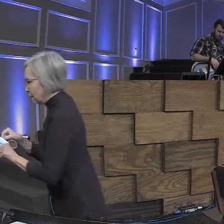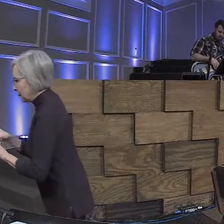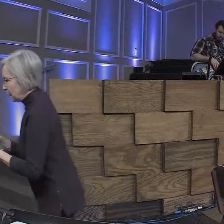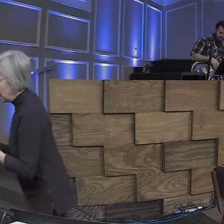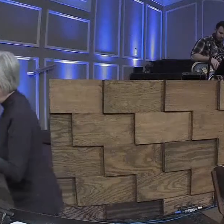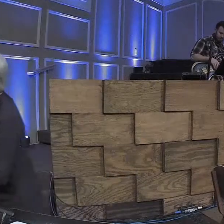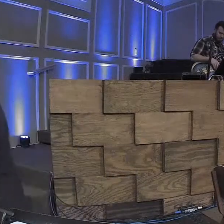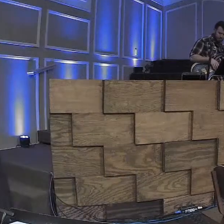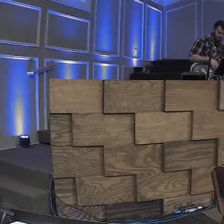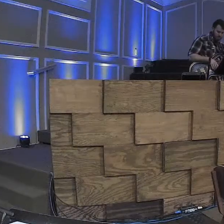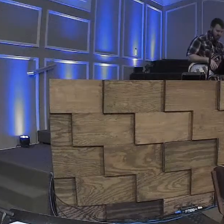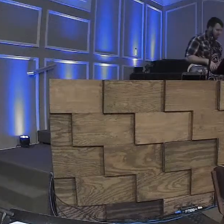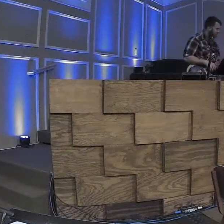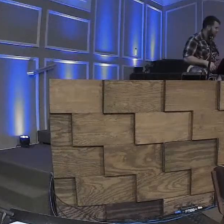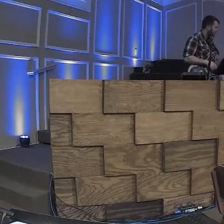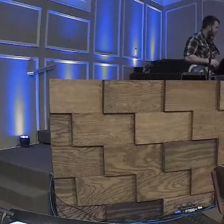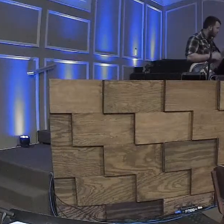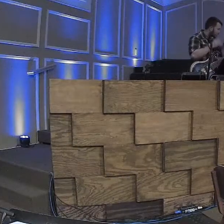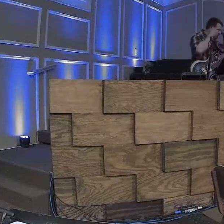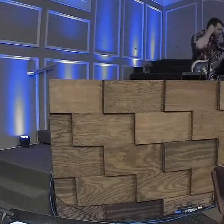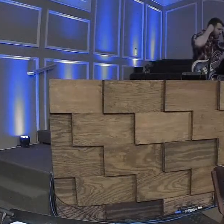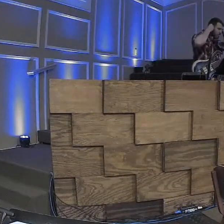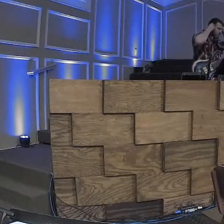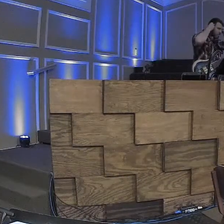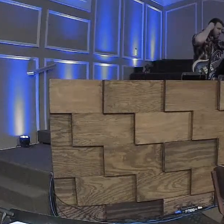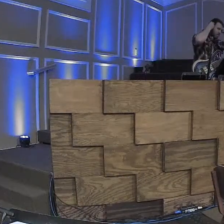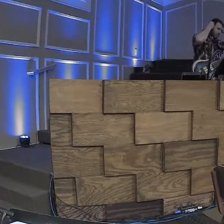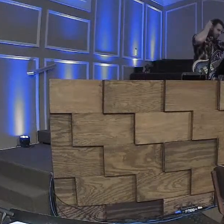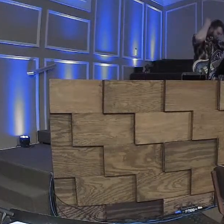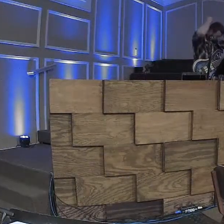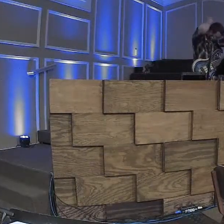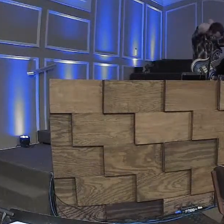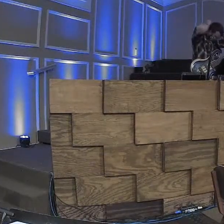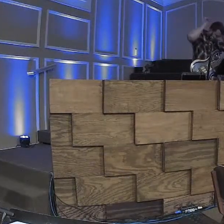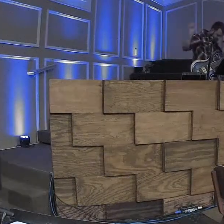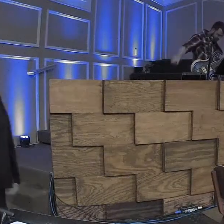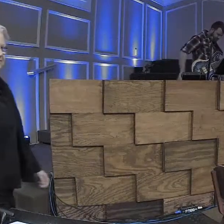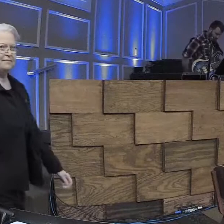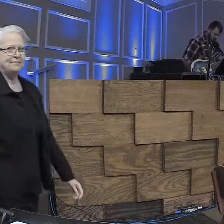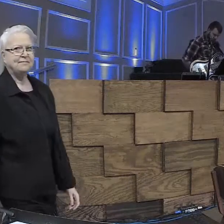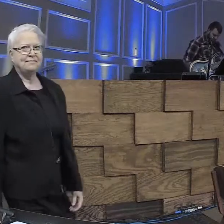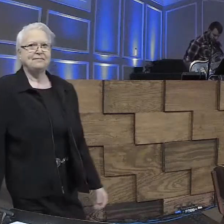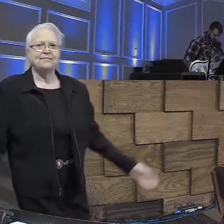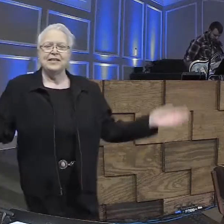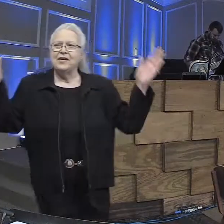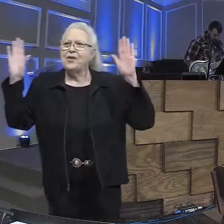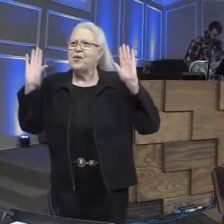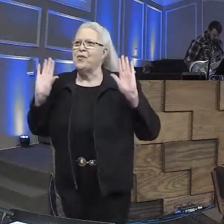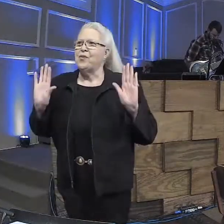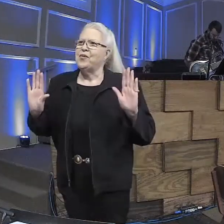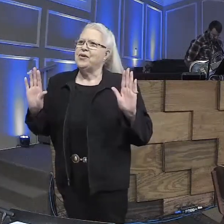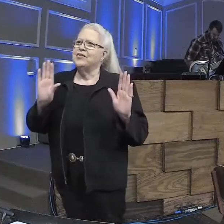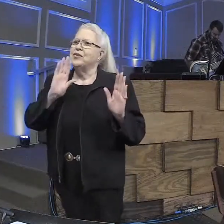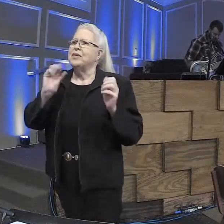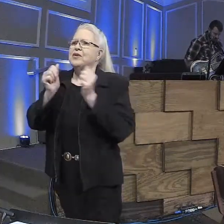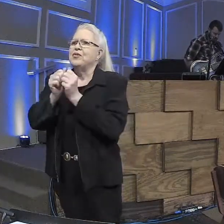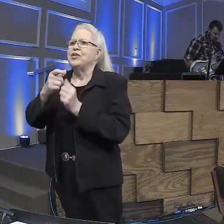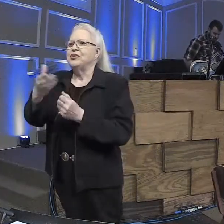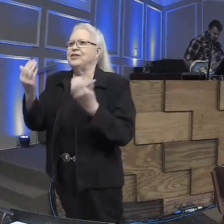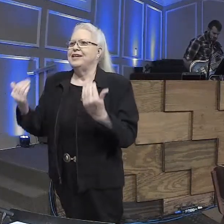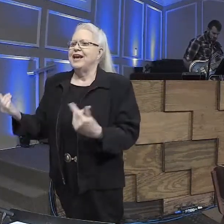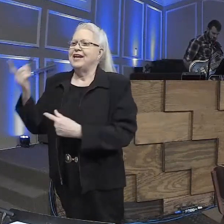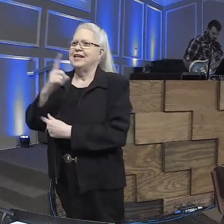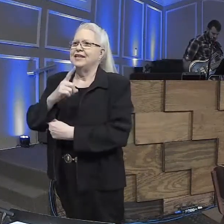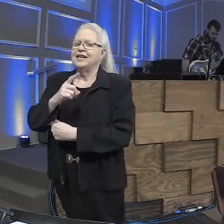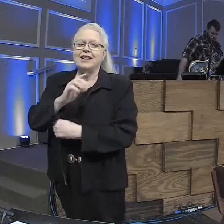Well, amen and amen. It's great to be with you today, church. Thank you for that wonderful worship, Bill.